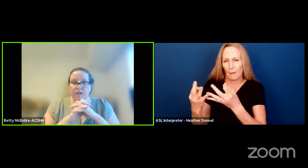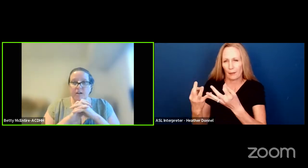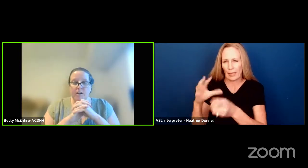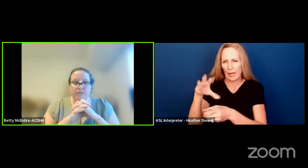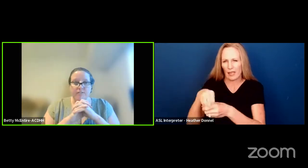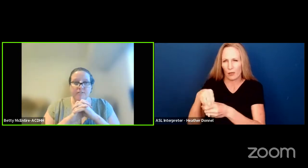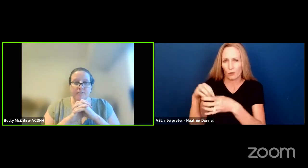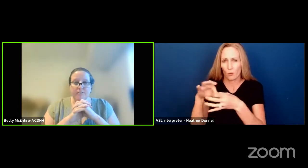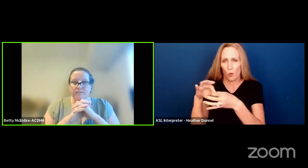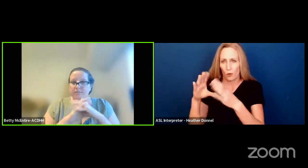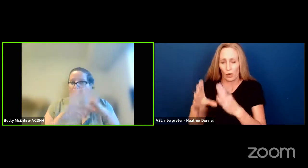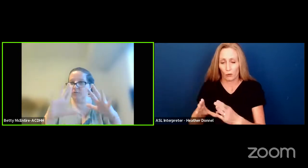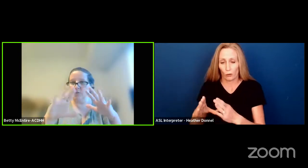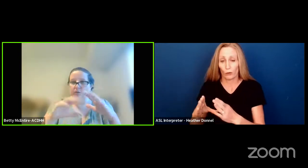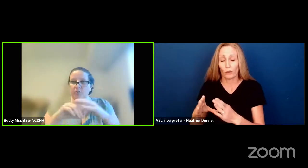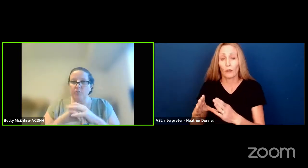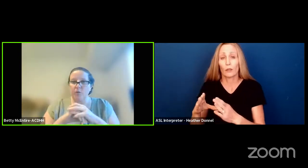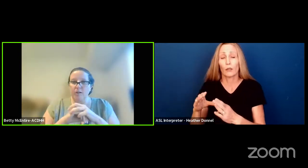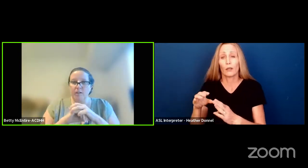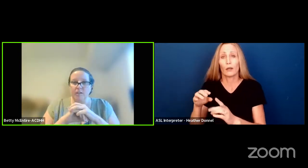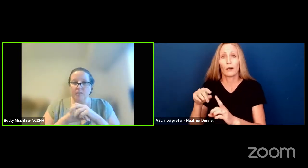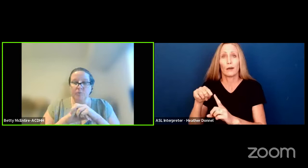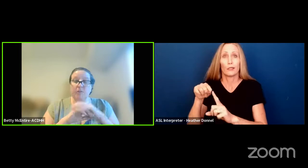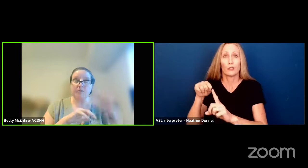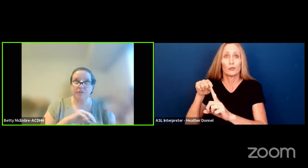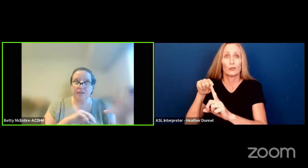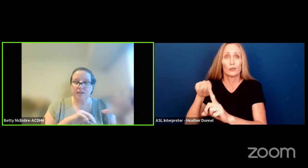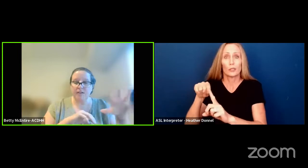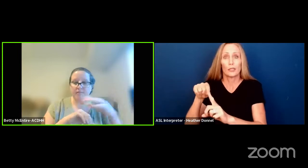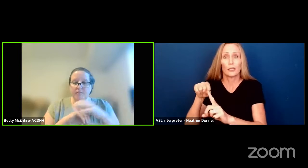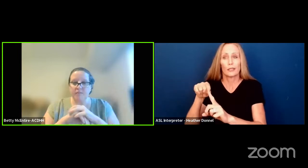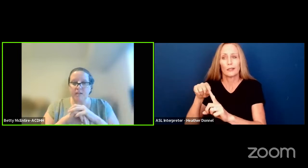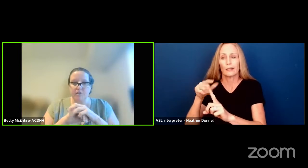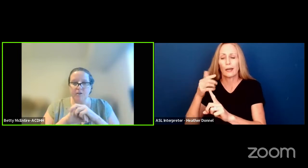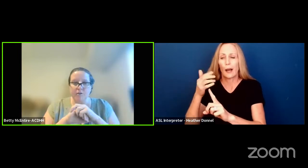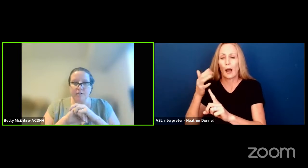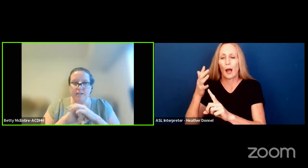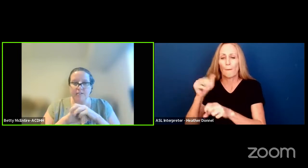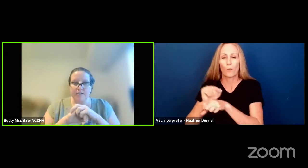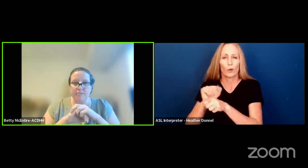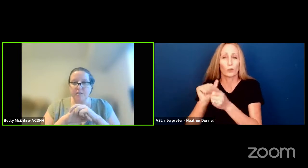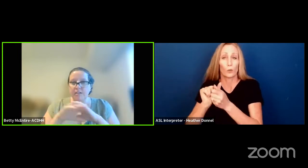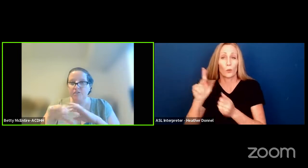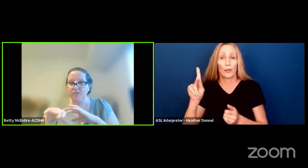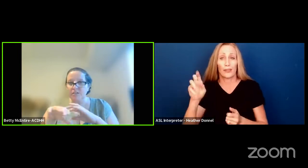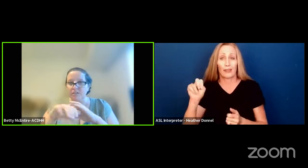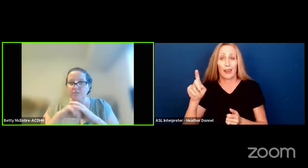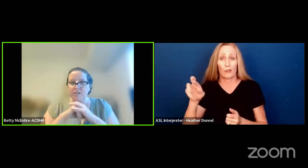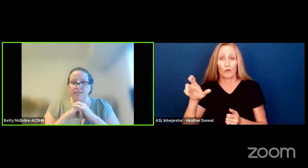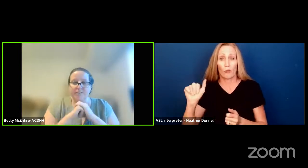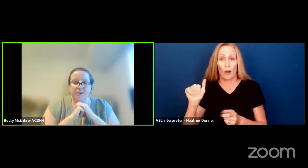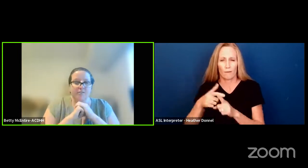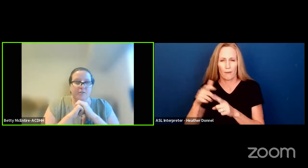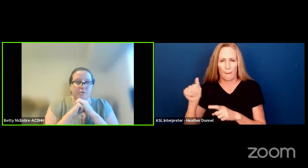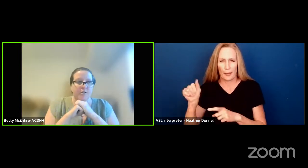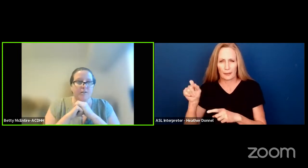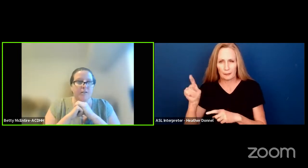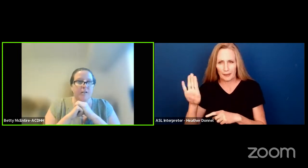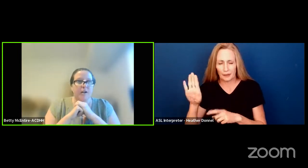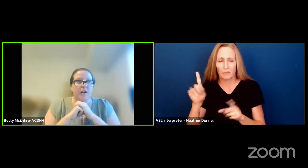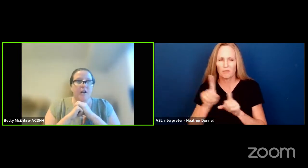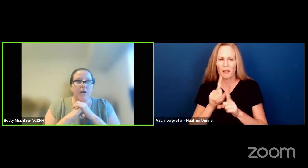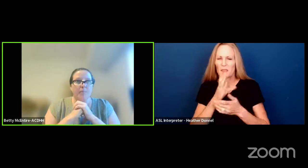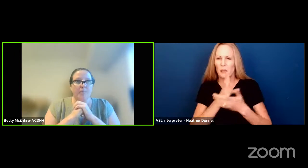coordinator, is working. She works with Kendra over at ASDB. She has some contacts also